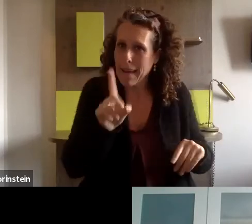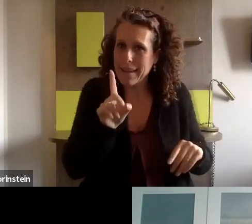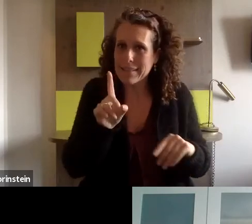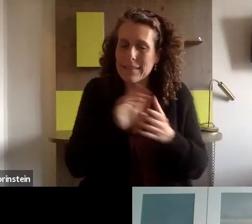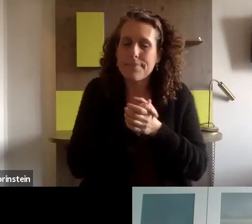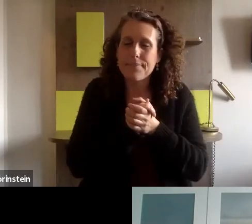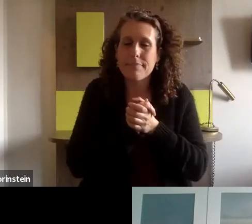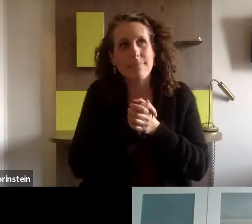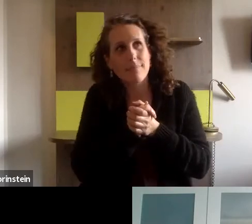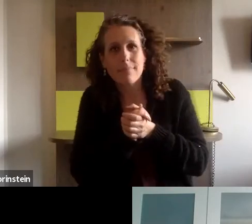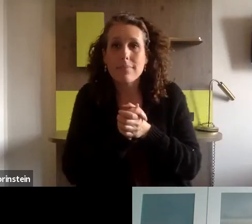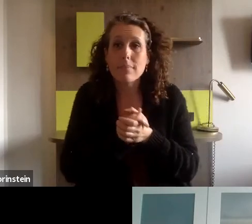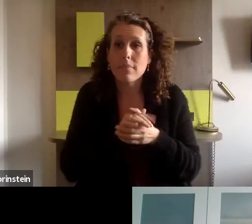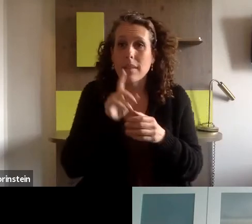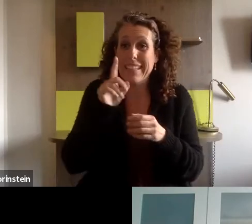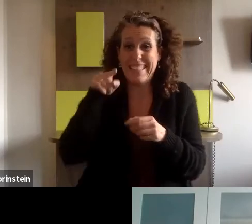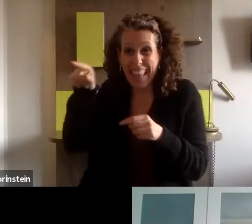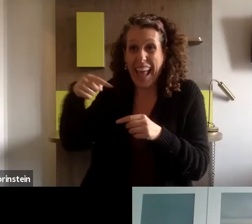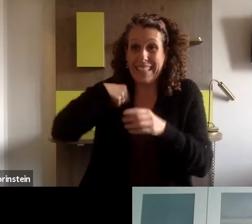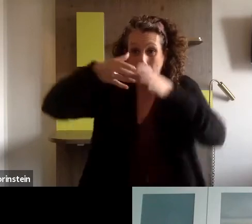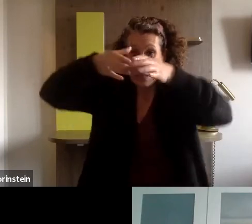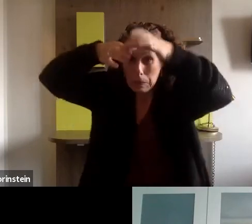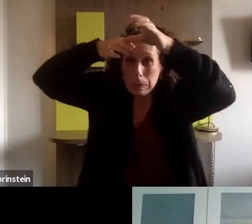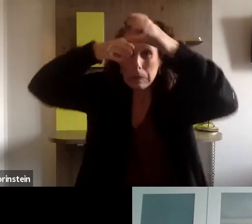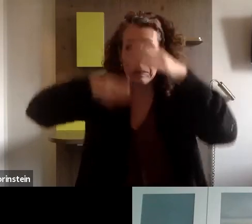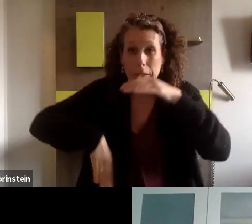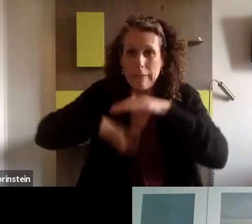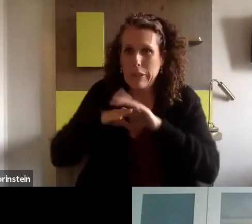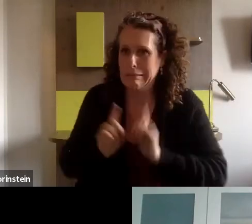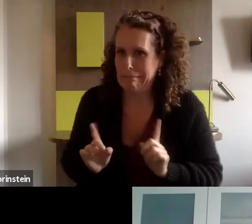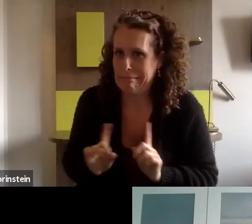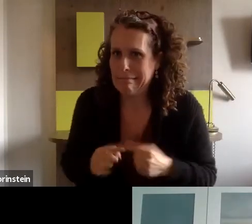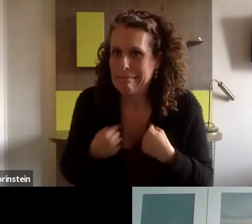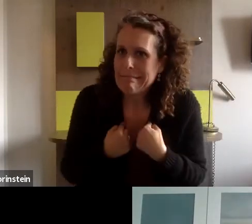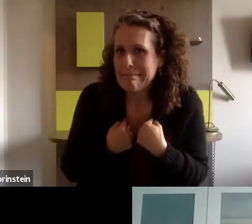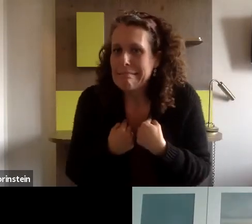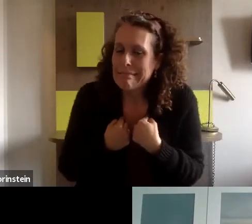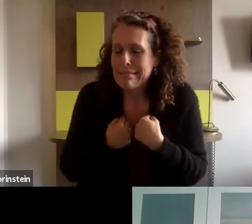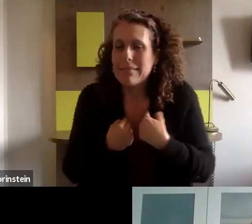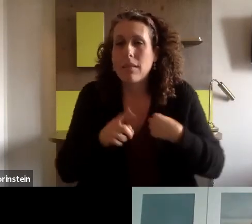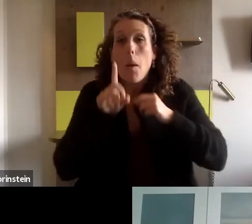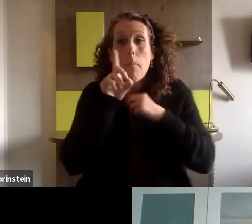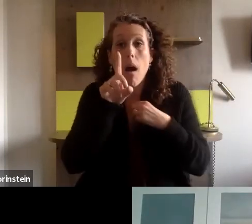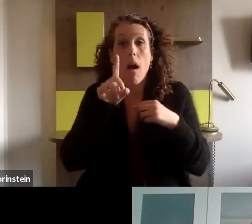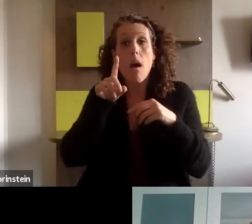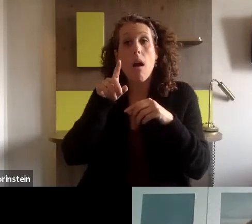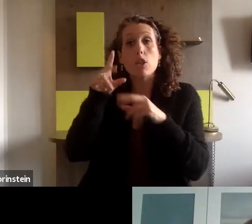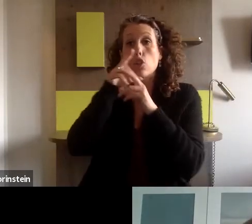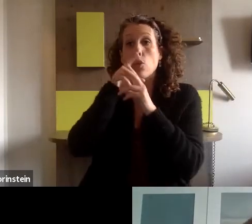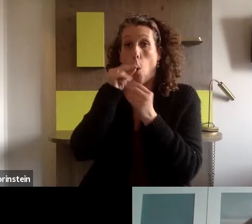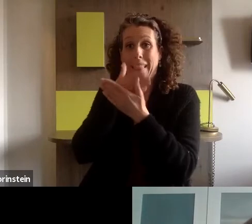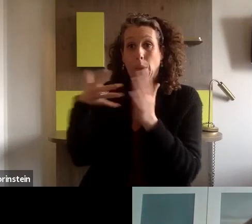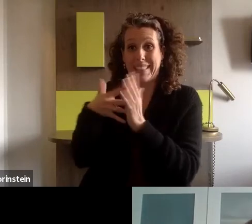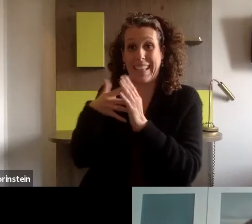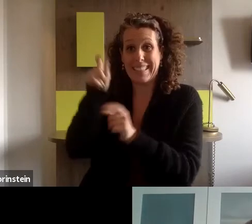not too much of an expert, to be honest. So, but what I can tell you about feedback from colleagues from spoken language